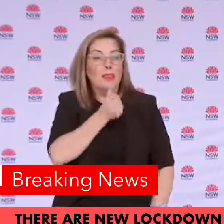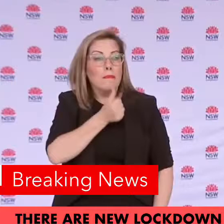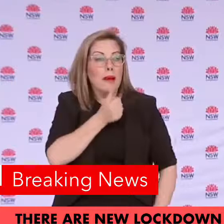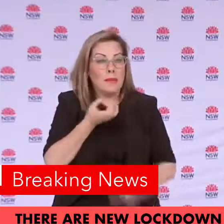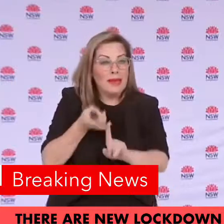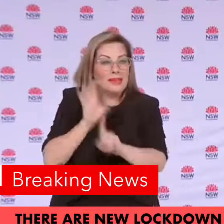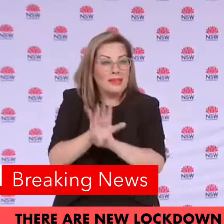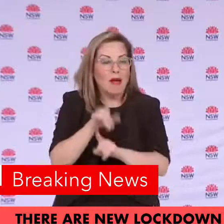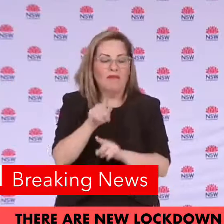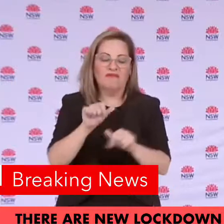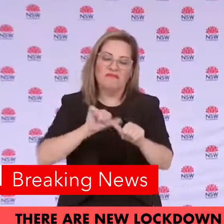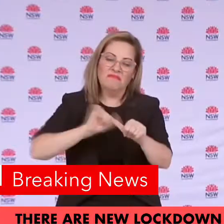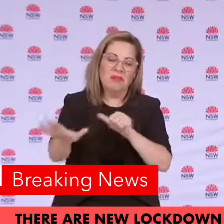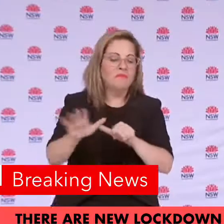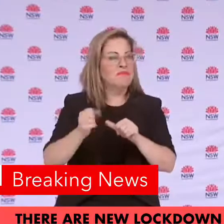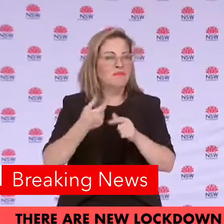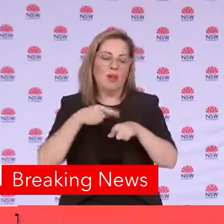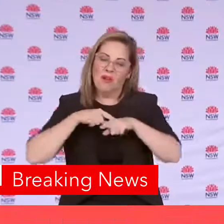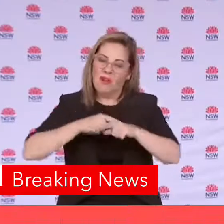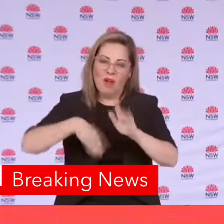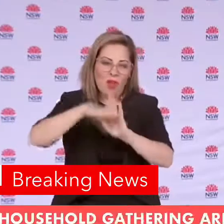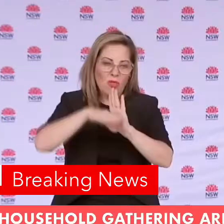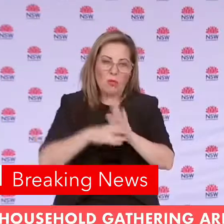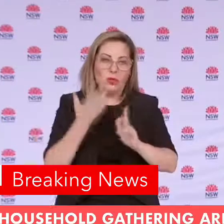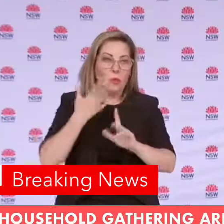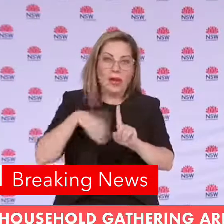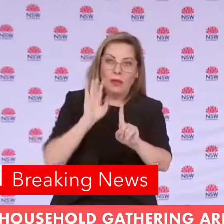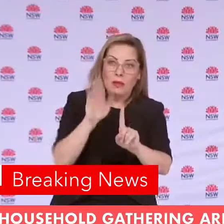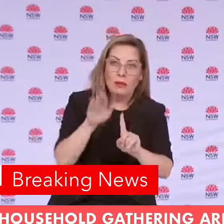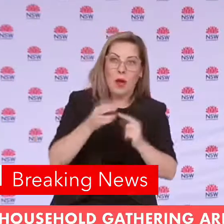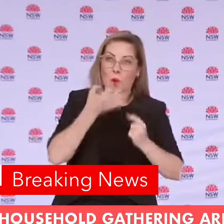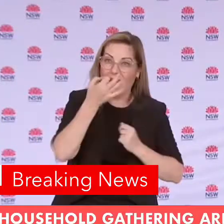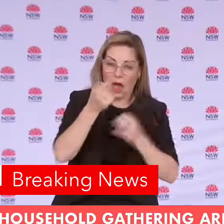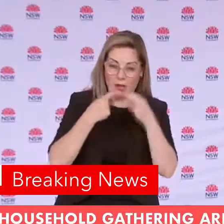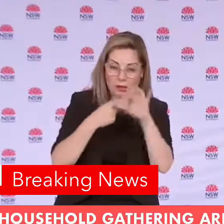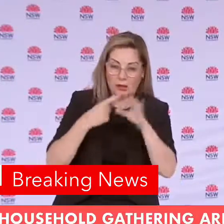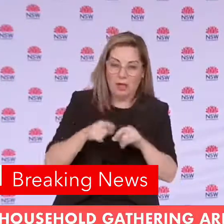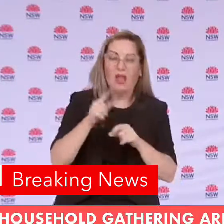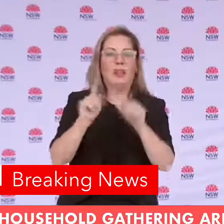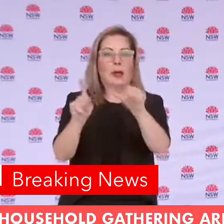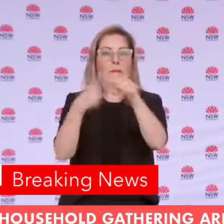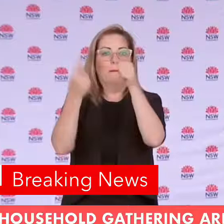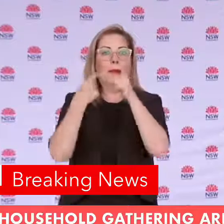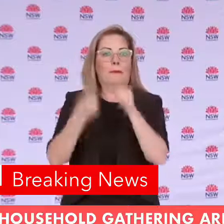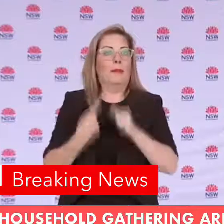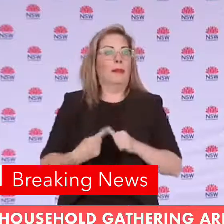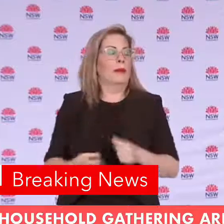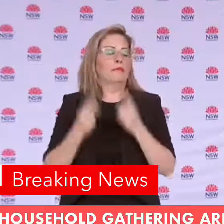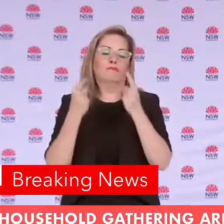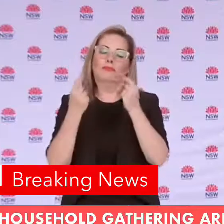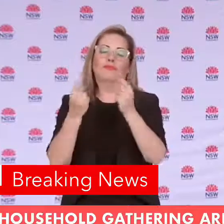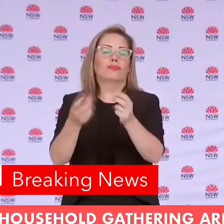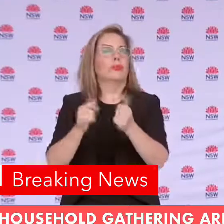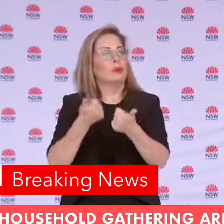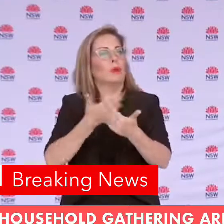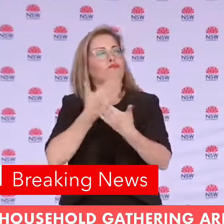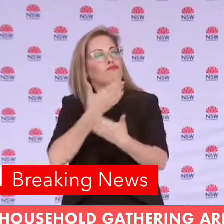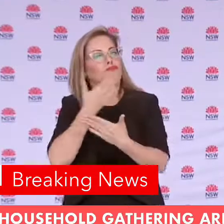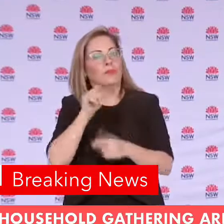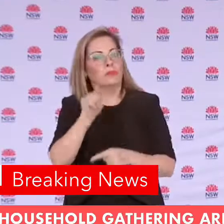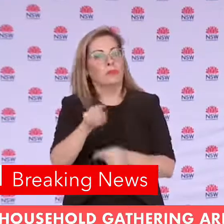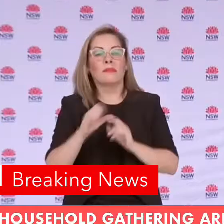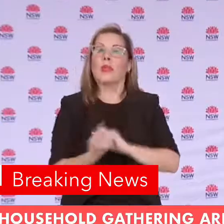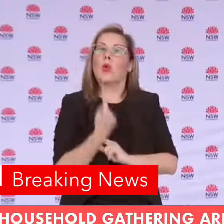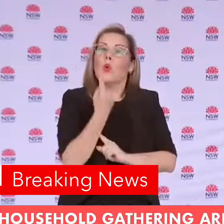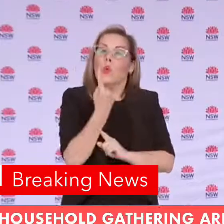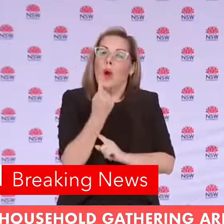of ensuring we've got the information we need. So just one patron dined there from 7 to 9 p.m. on the